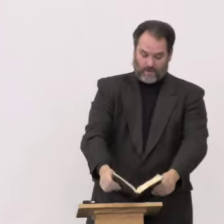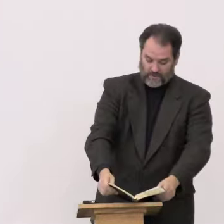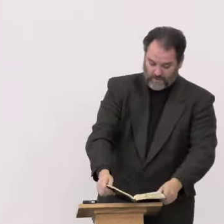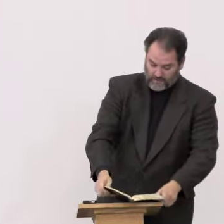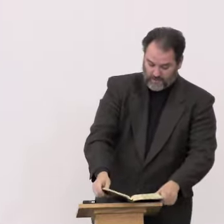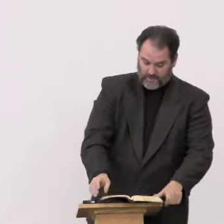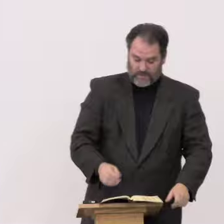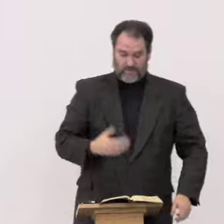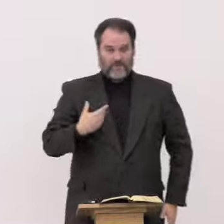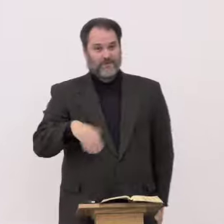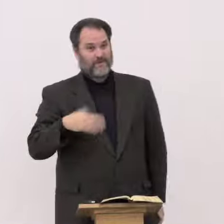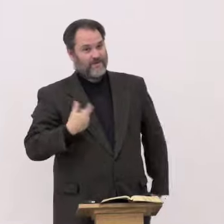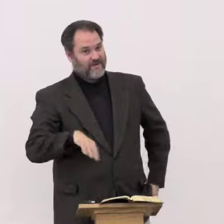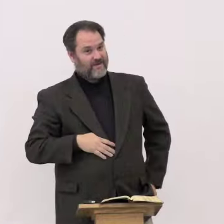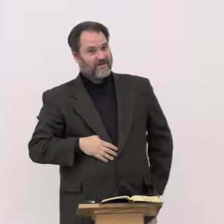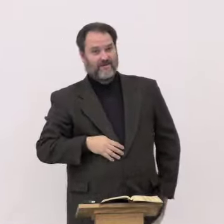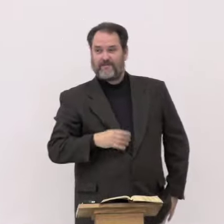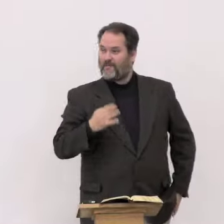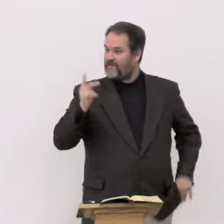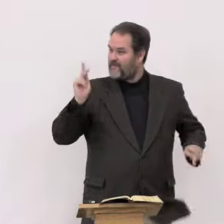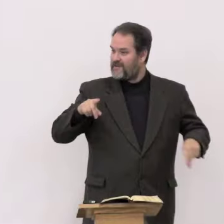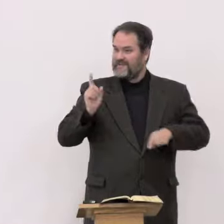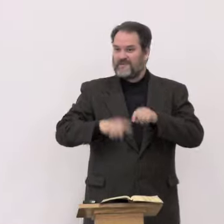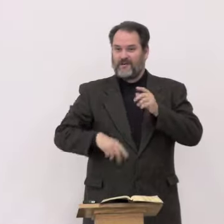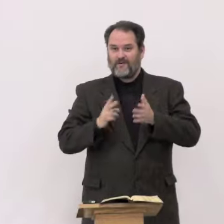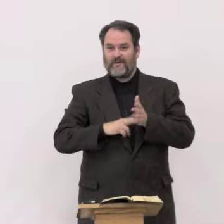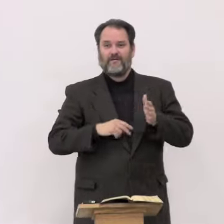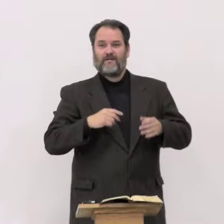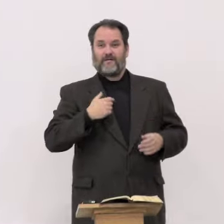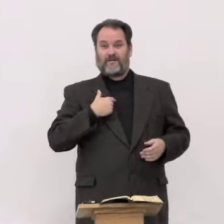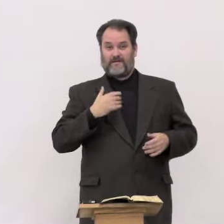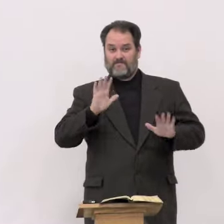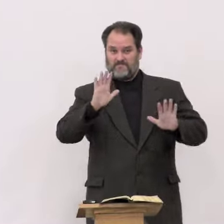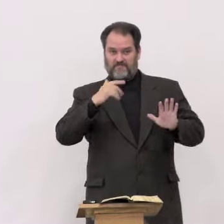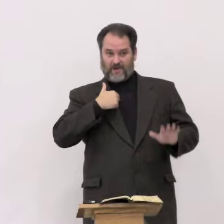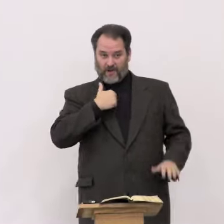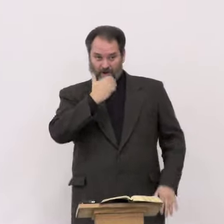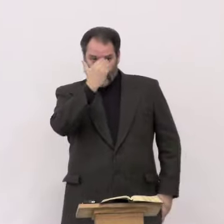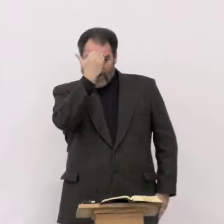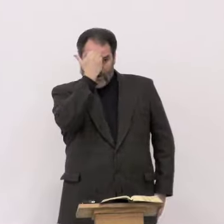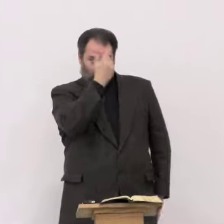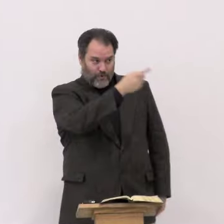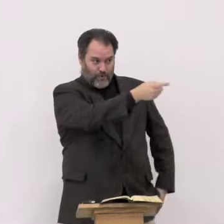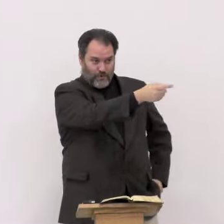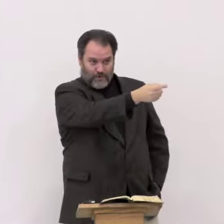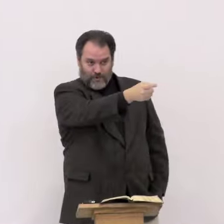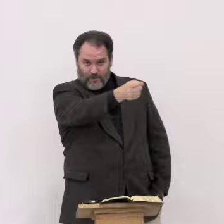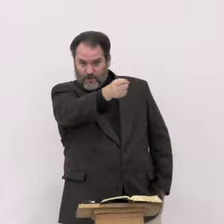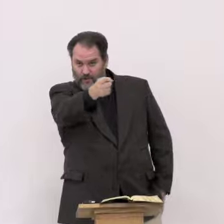And yeah, that's a good question. What if someone couldn't read? Now, I know you